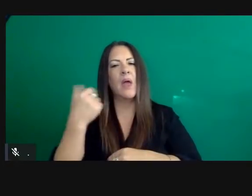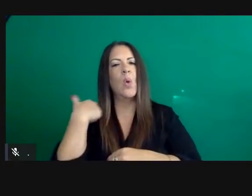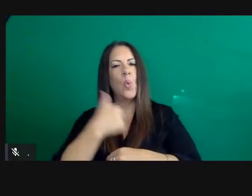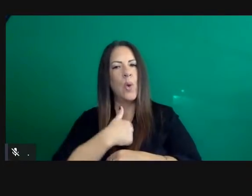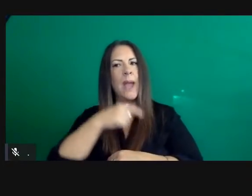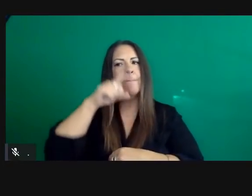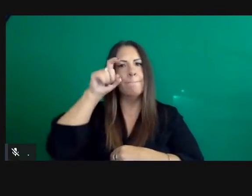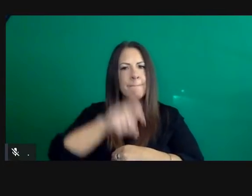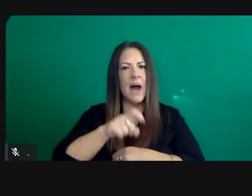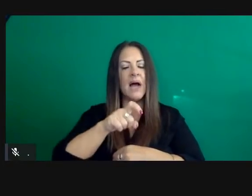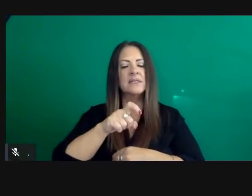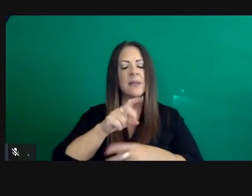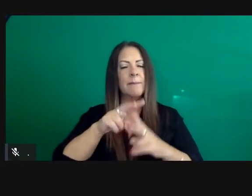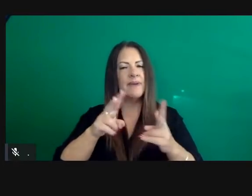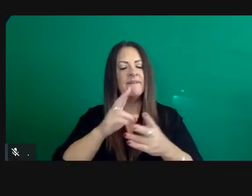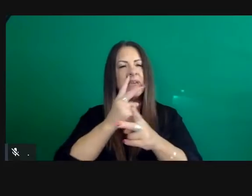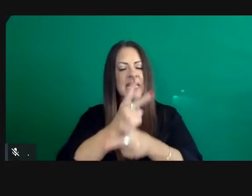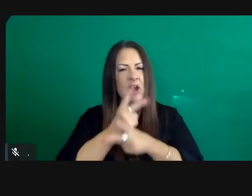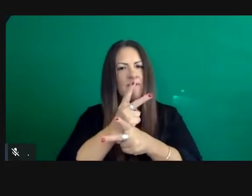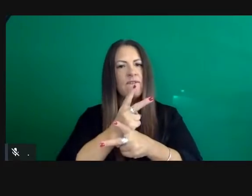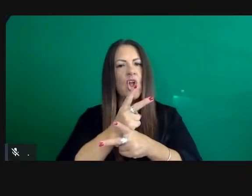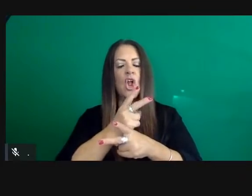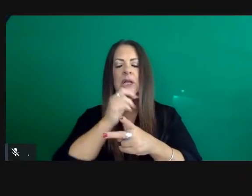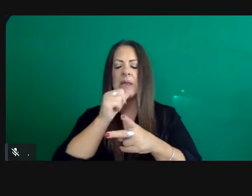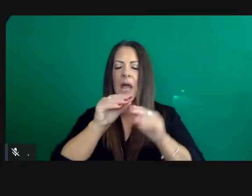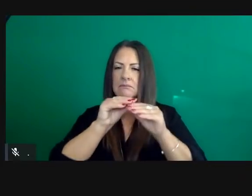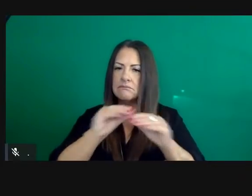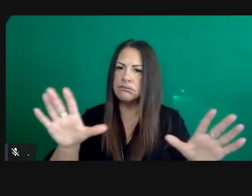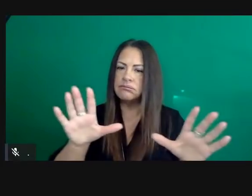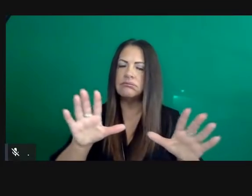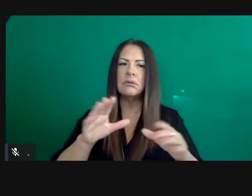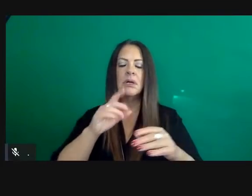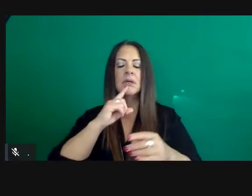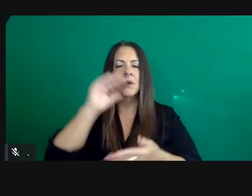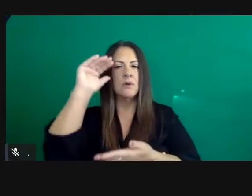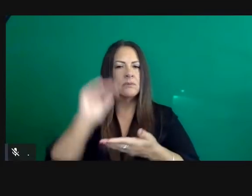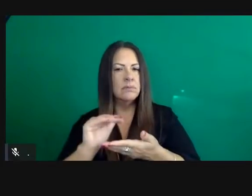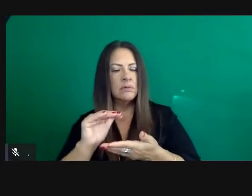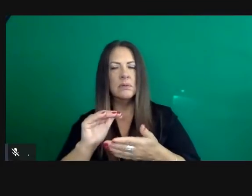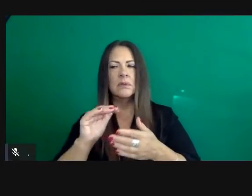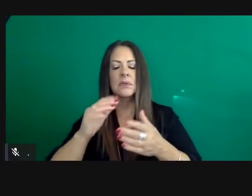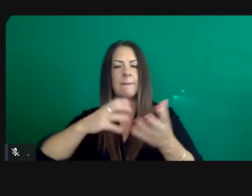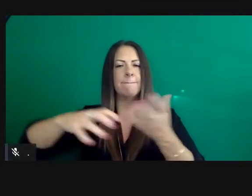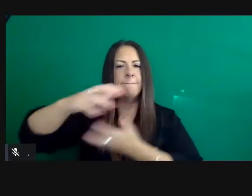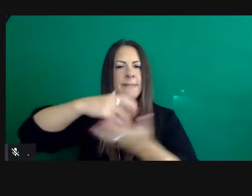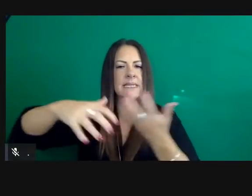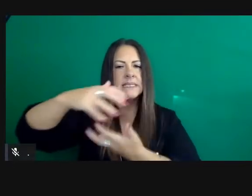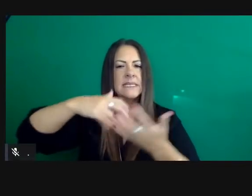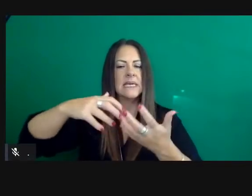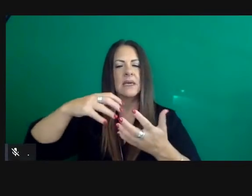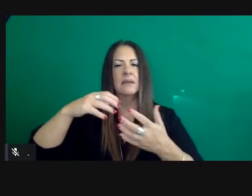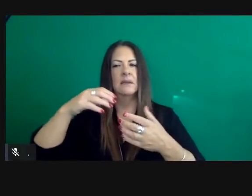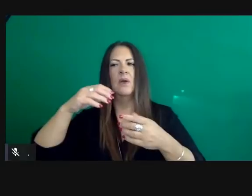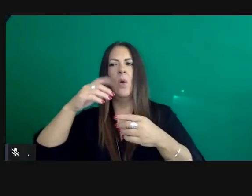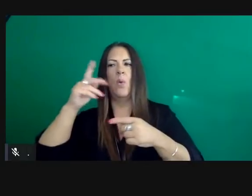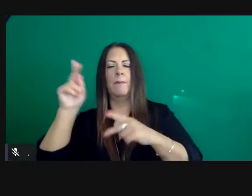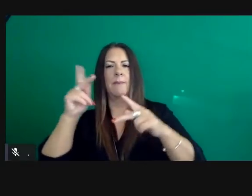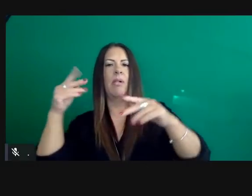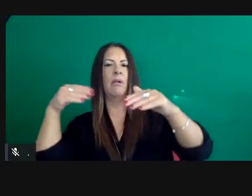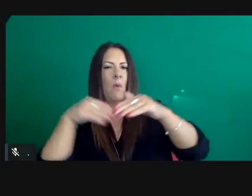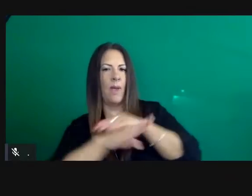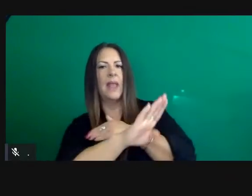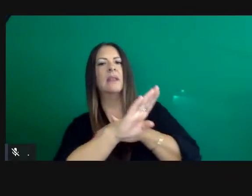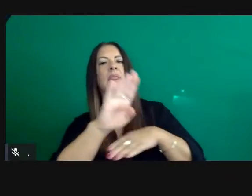to reduce transmission and avoid additional mixing beyond what we do in the normal course of business that's